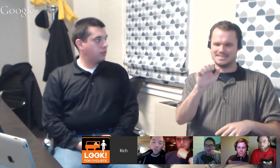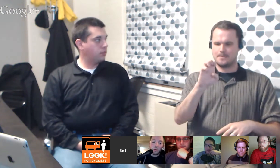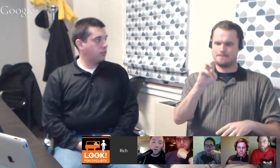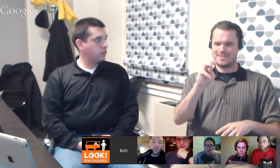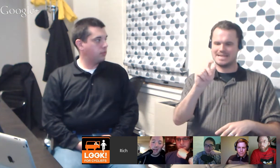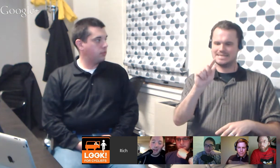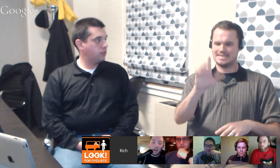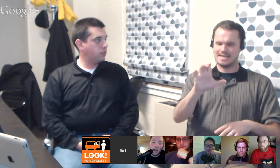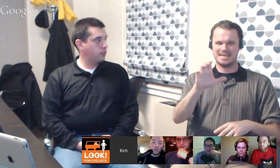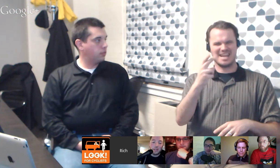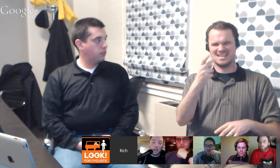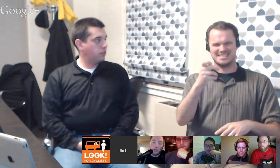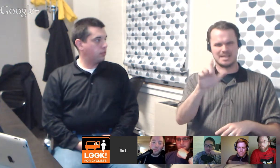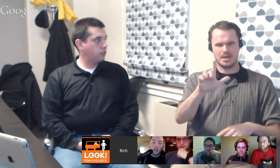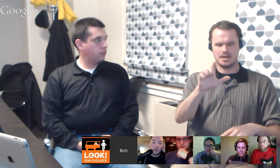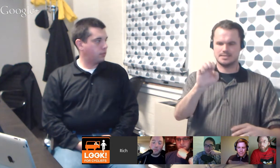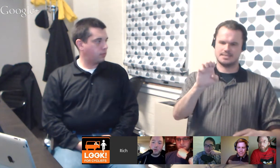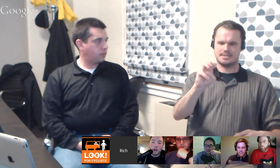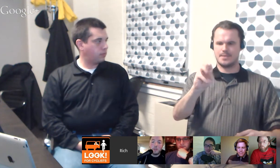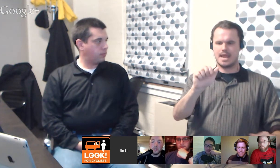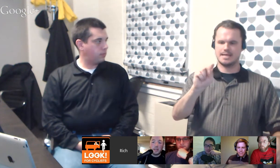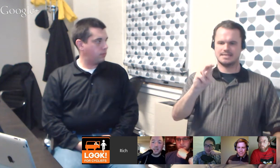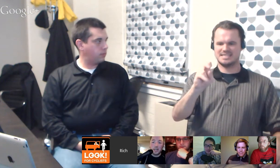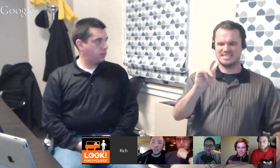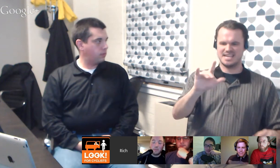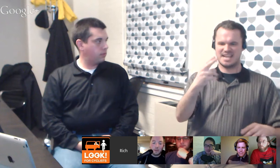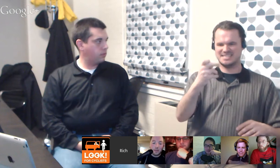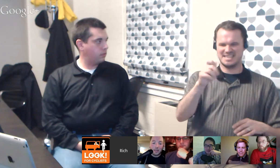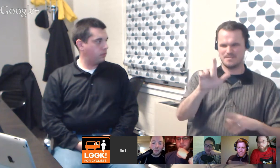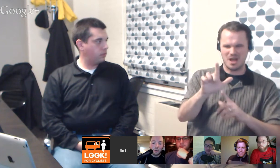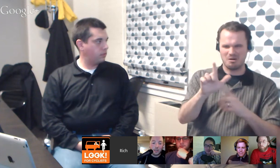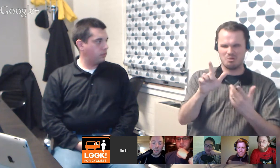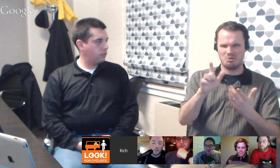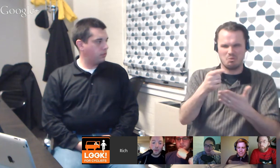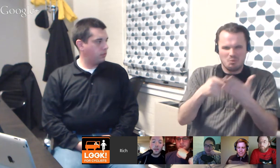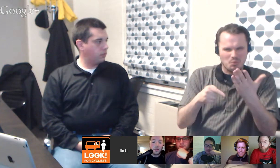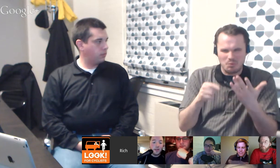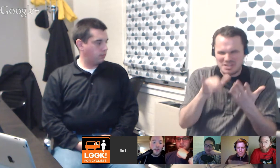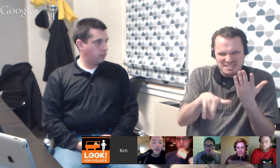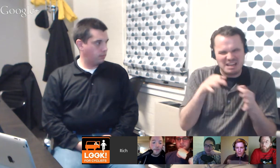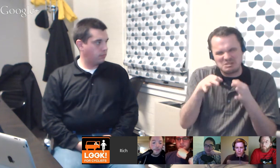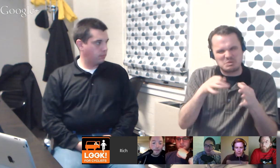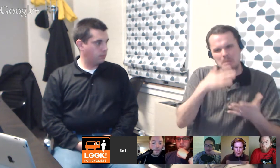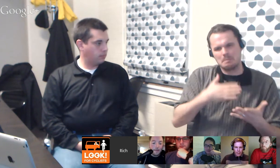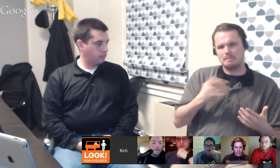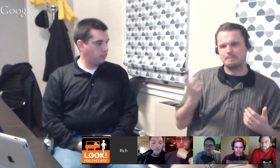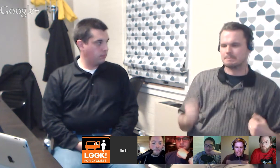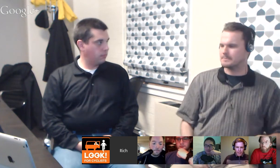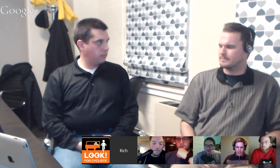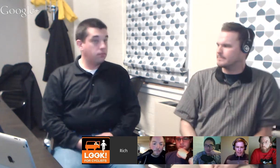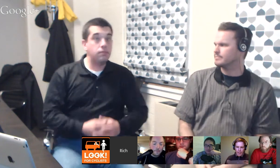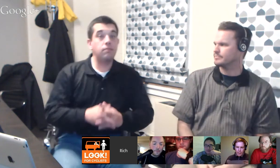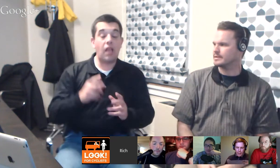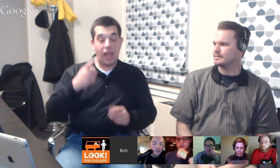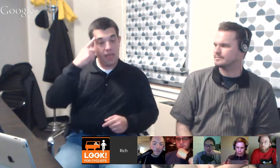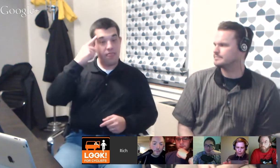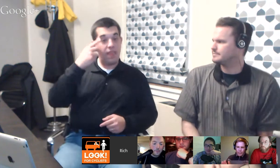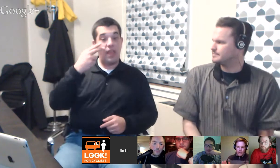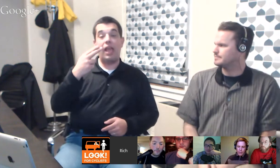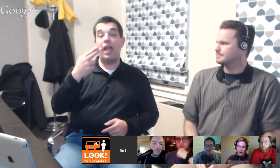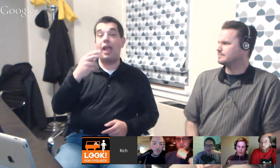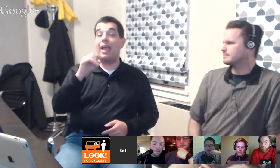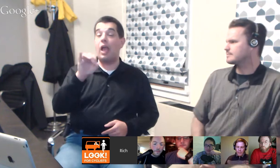And so, what is that, and how do we use semantic HTML to make things more accessible? Well, I think Hal kind of